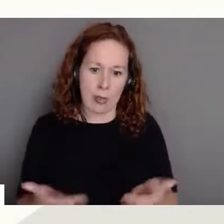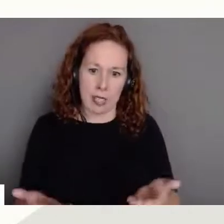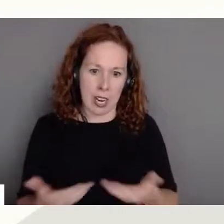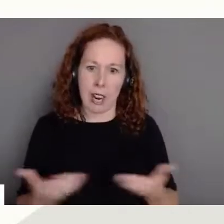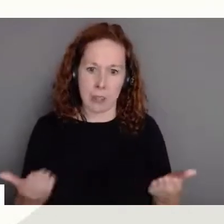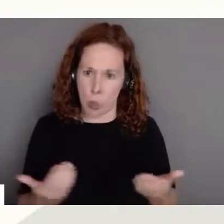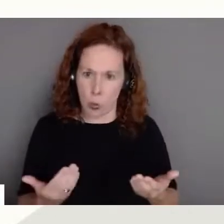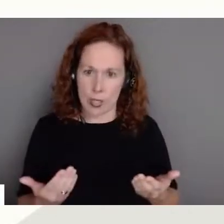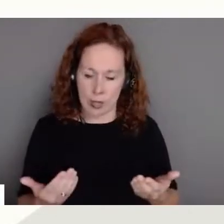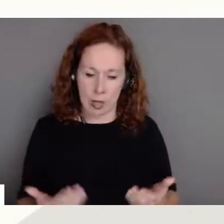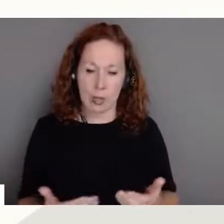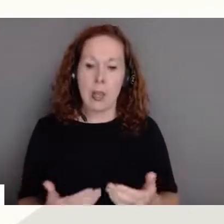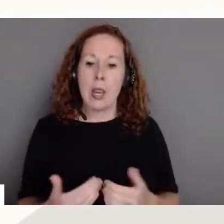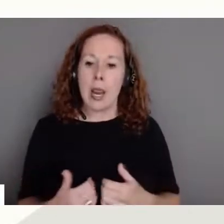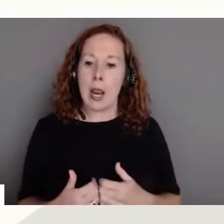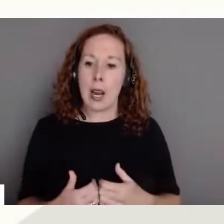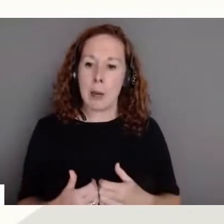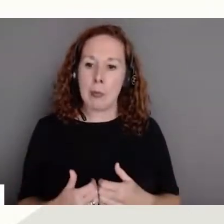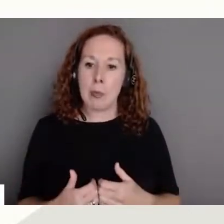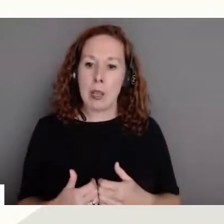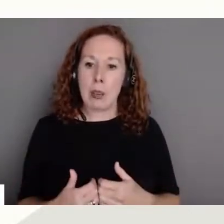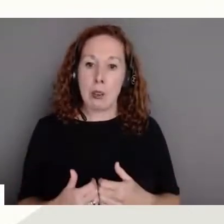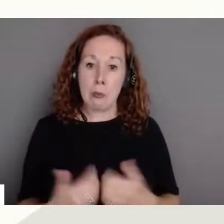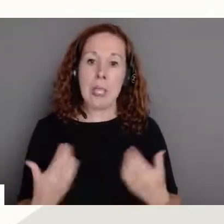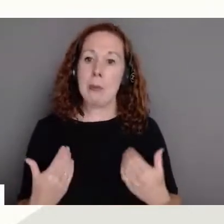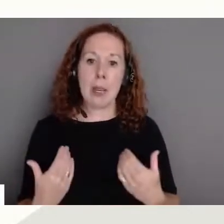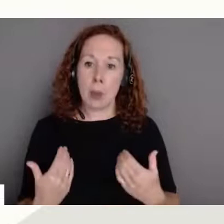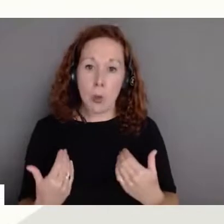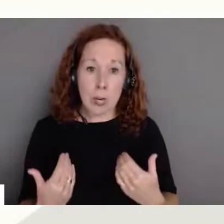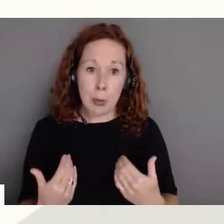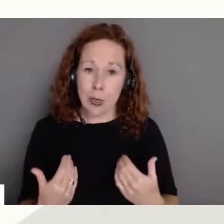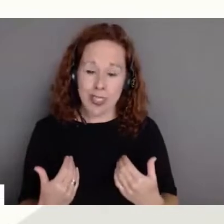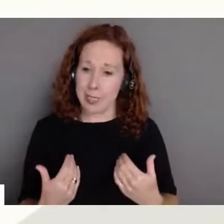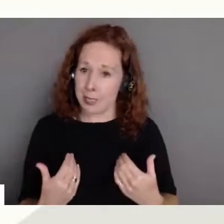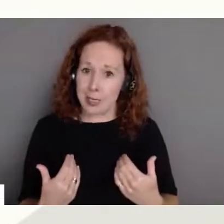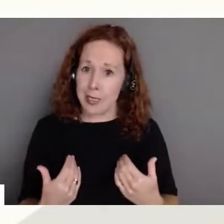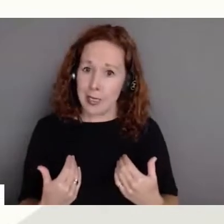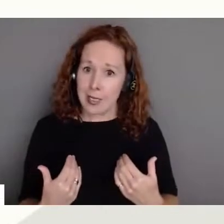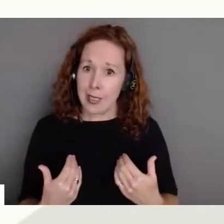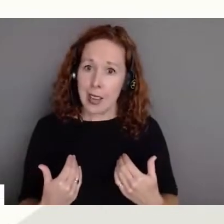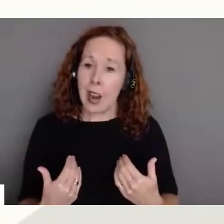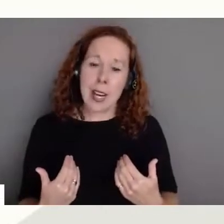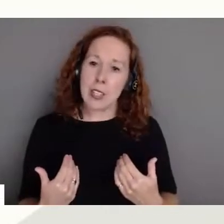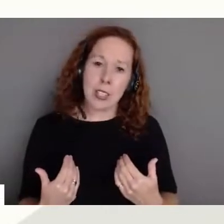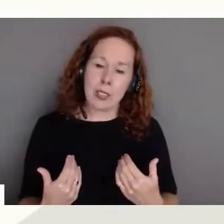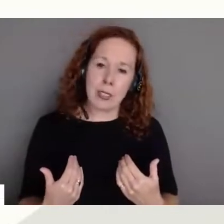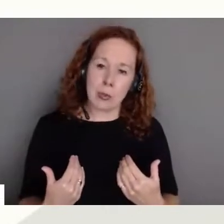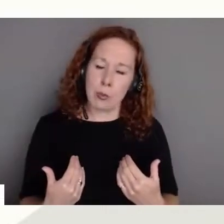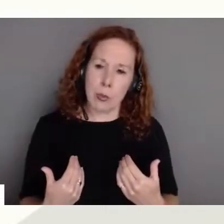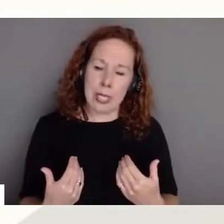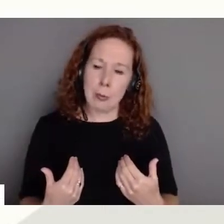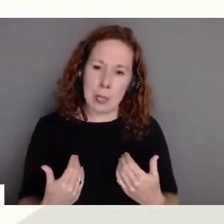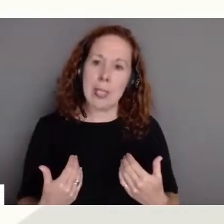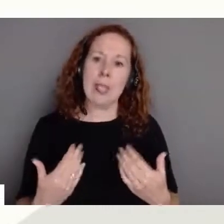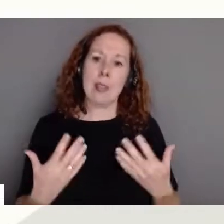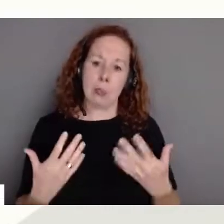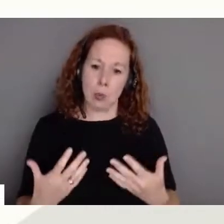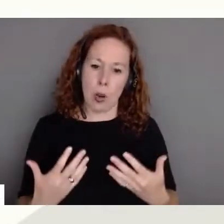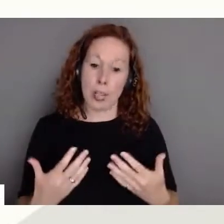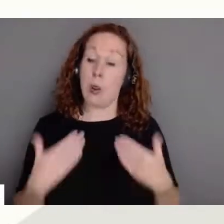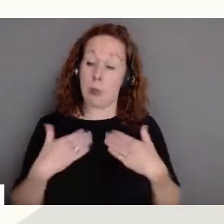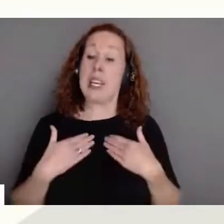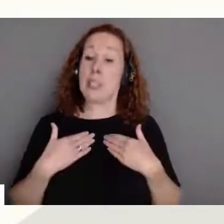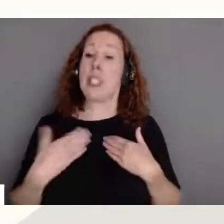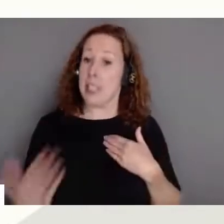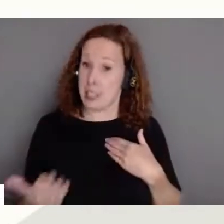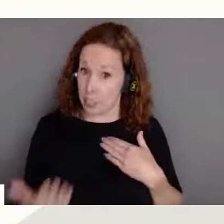job? You have Hmm. to always think. Um, Me being a white person, I shouldn't really be the